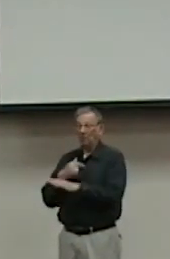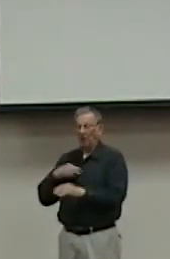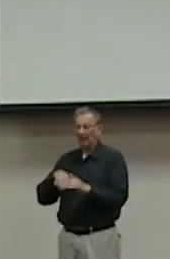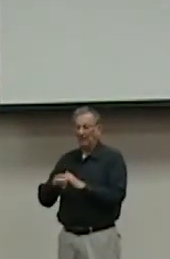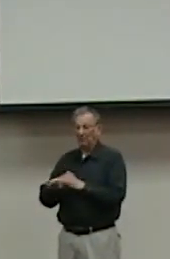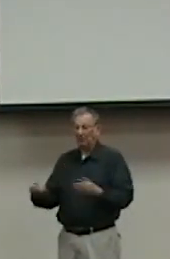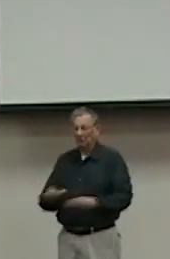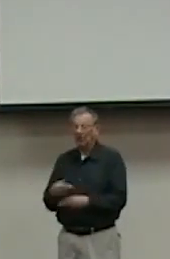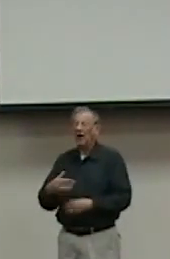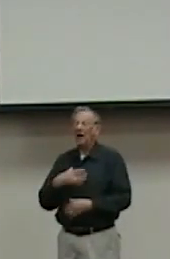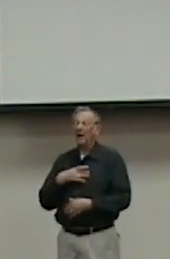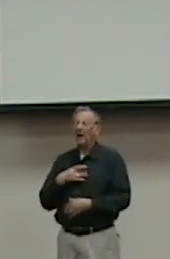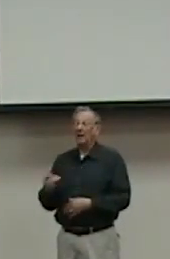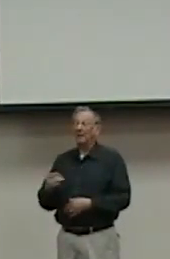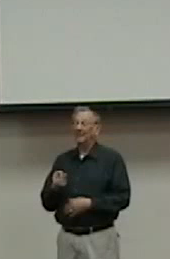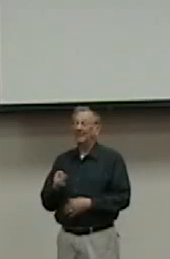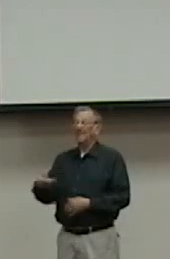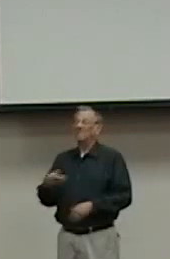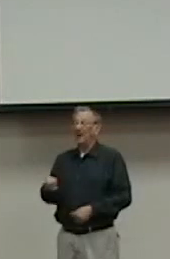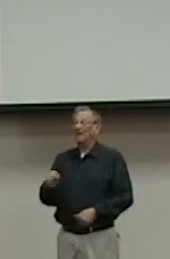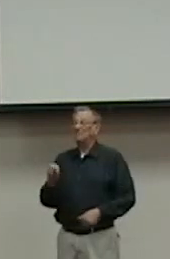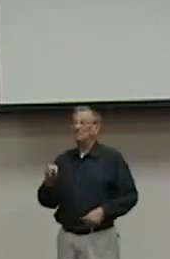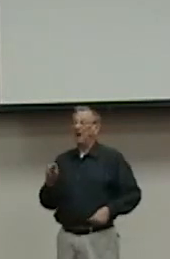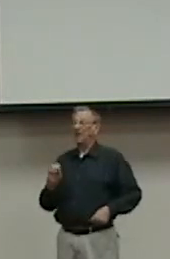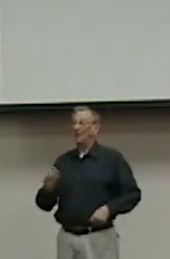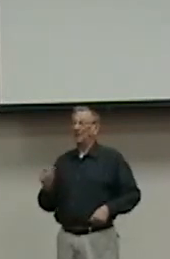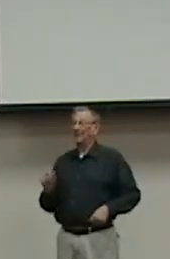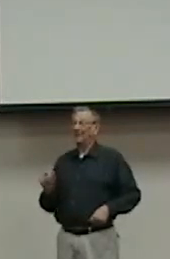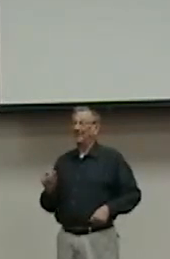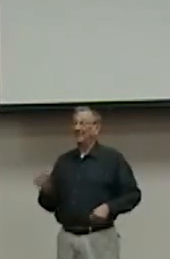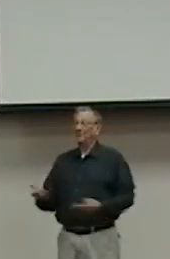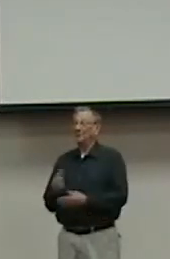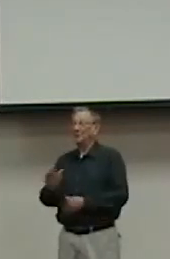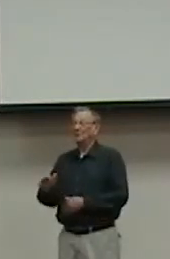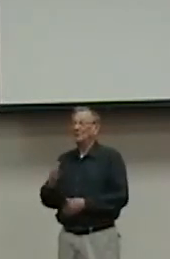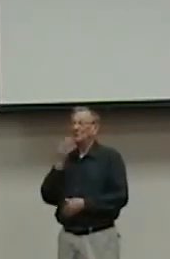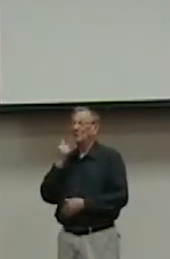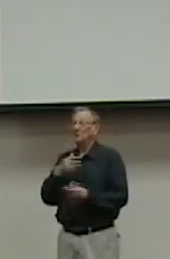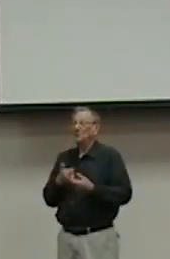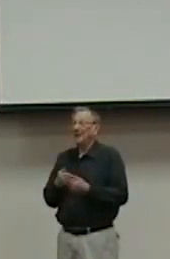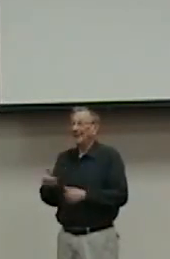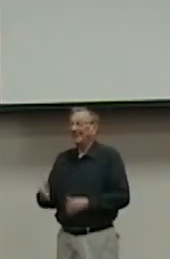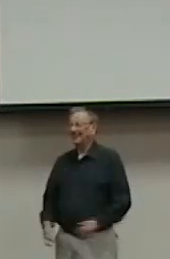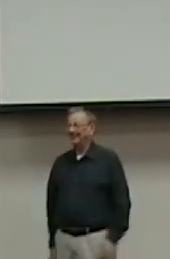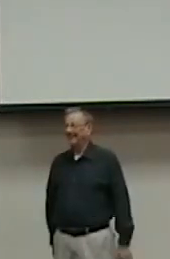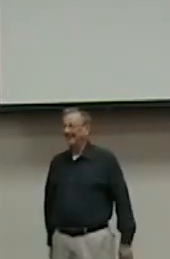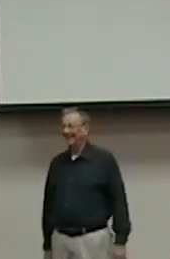the introduction, I'd like to invite Michael to introduce your sweetheart to us.